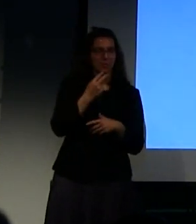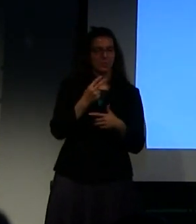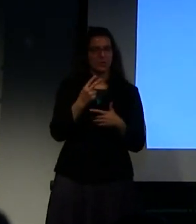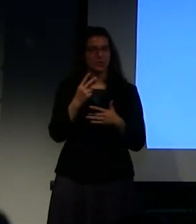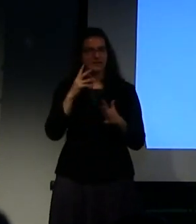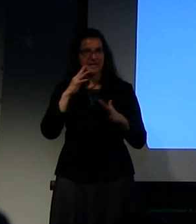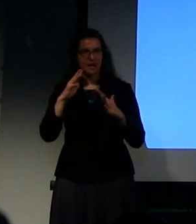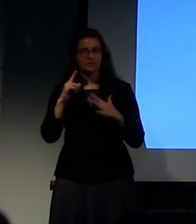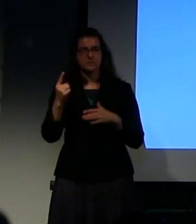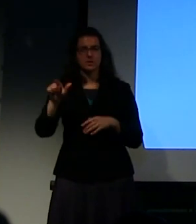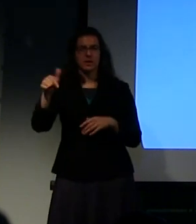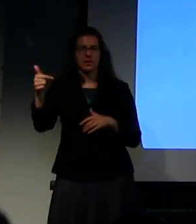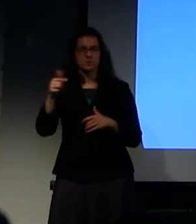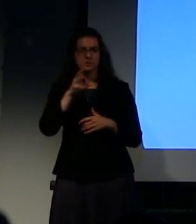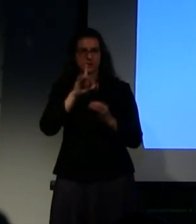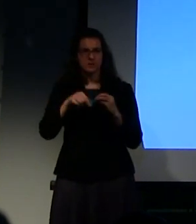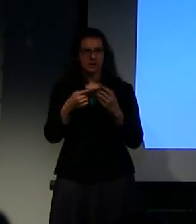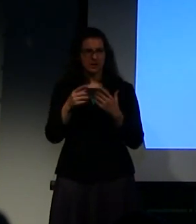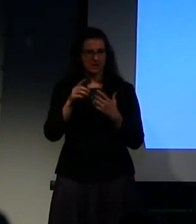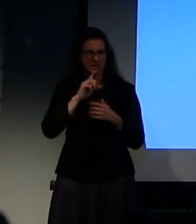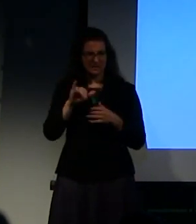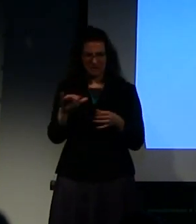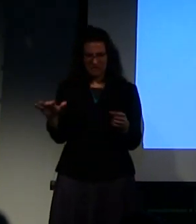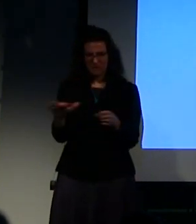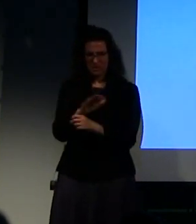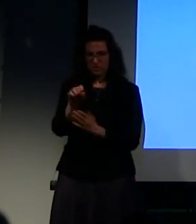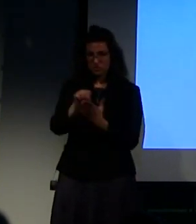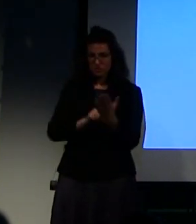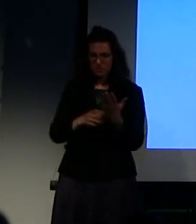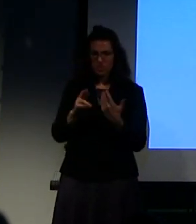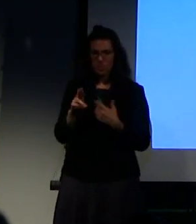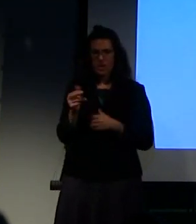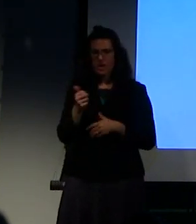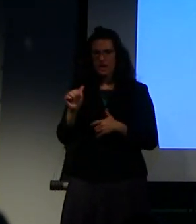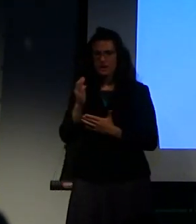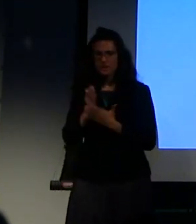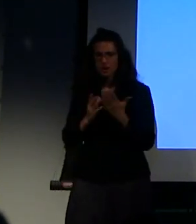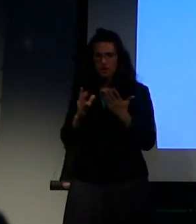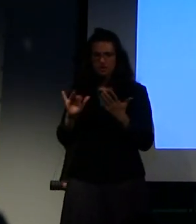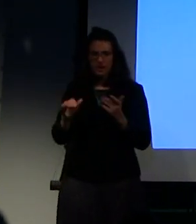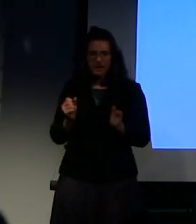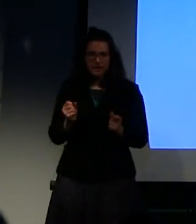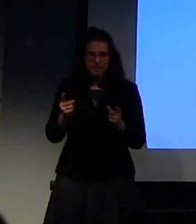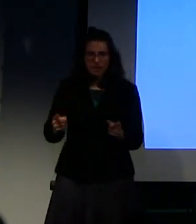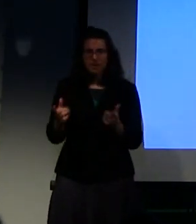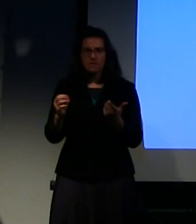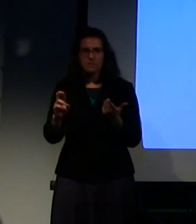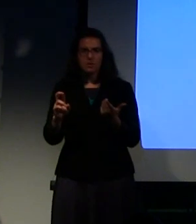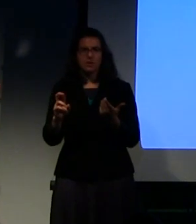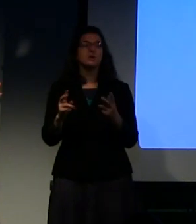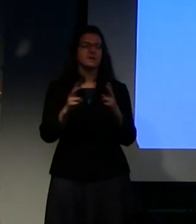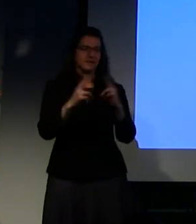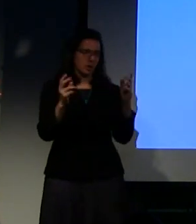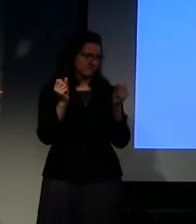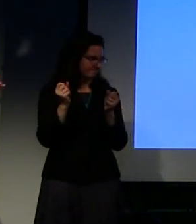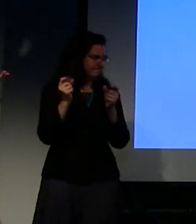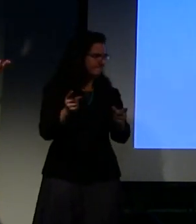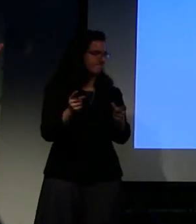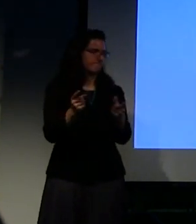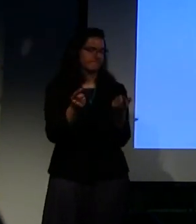was talking about, is that fully scripted, or is any part of that improv, or? It's very